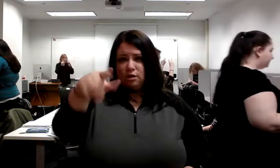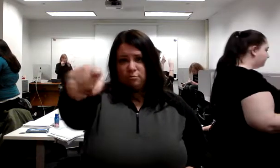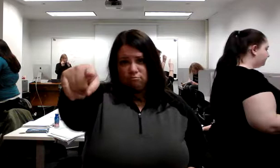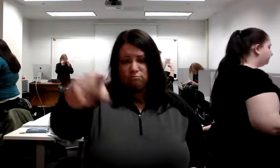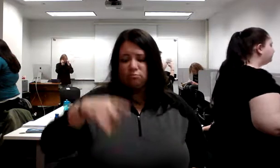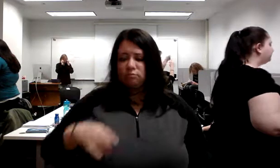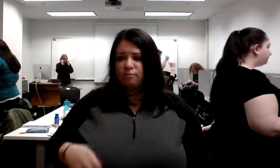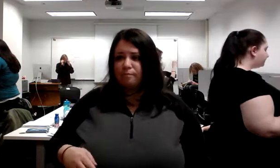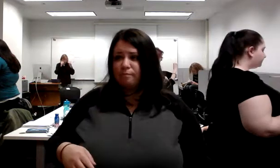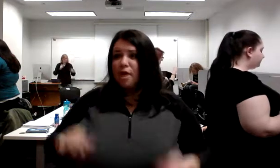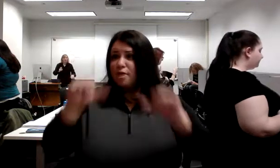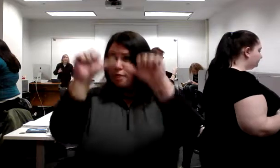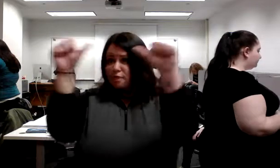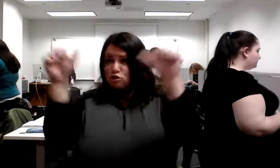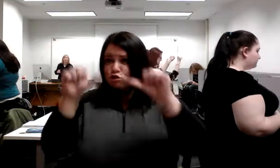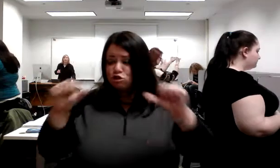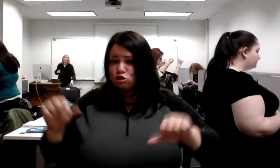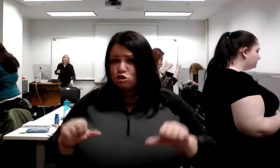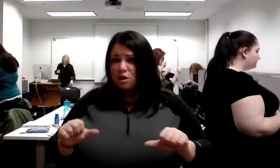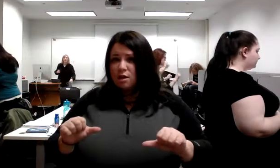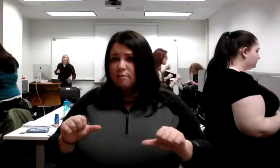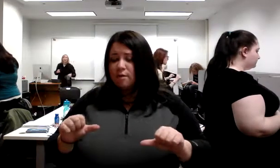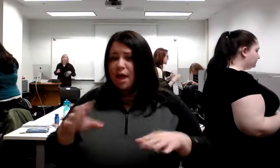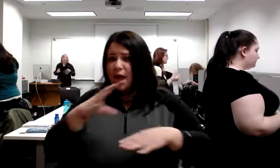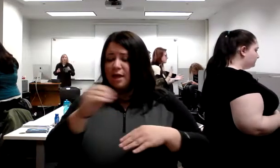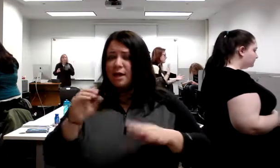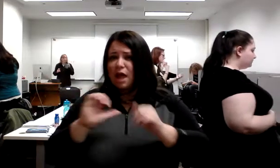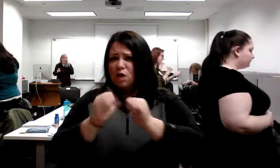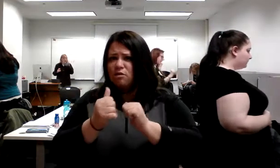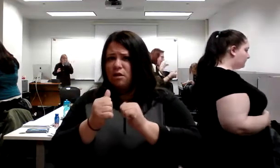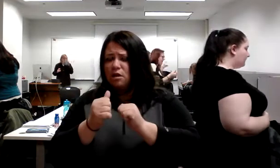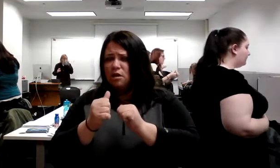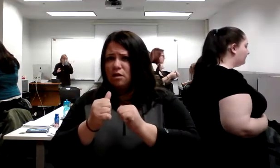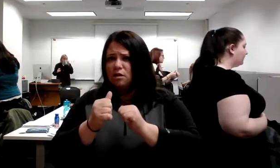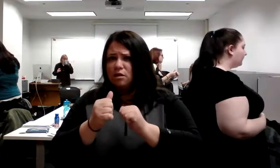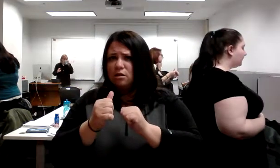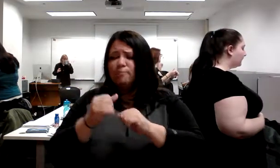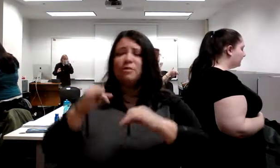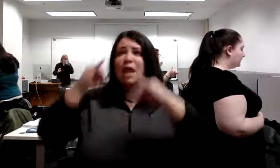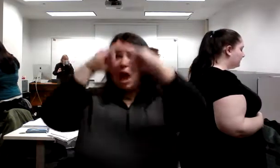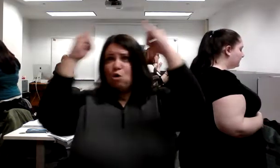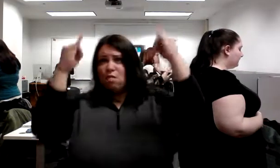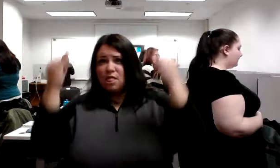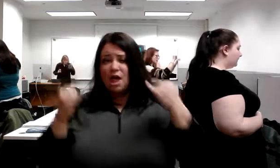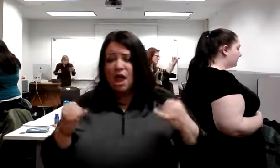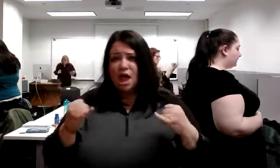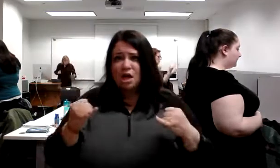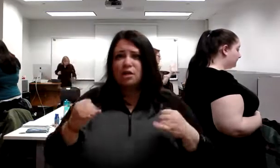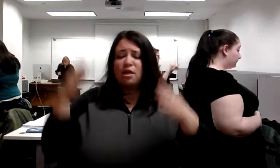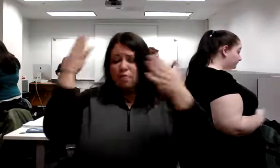The shape and like how it's dark and outline of it. Okay, it shows different